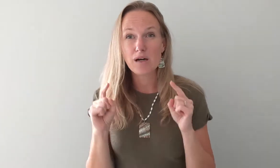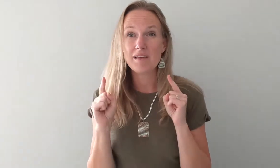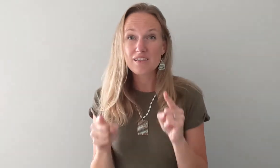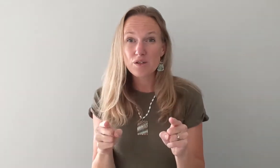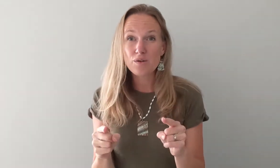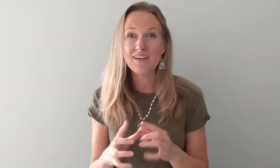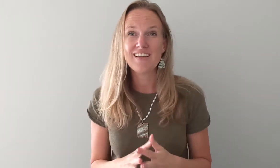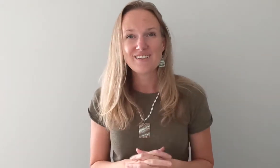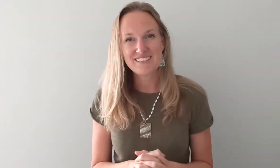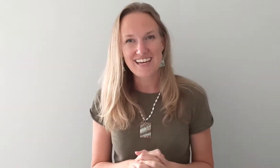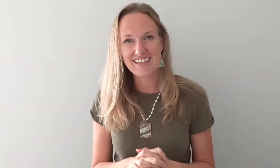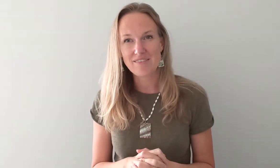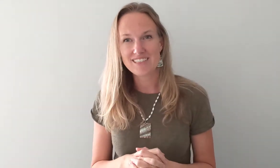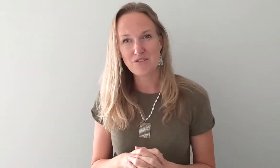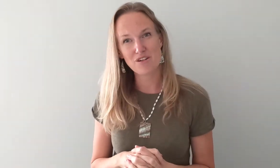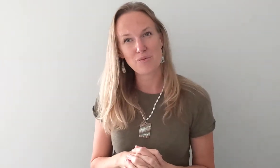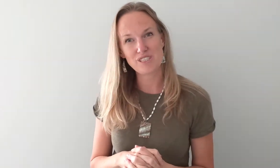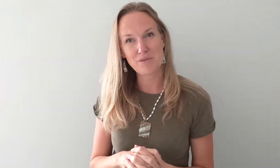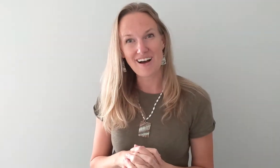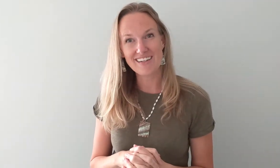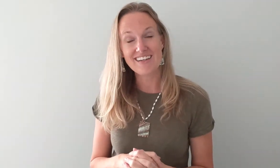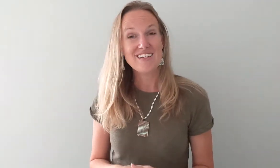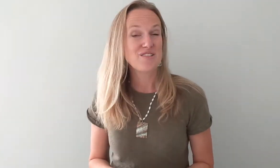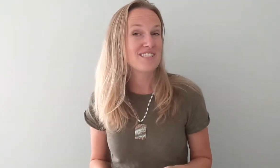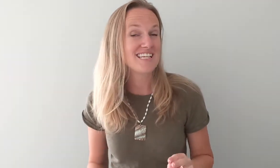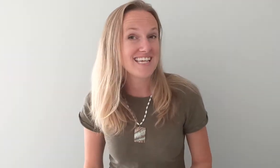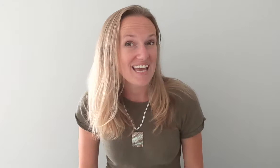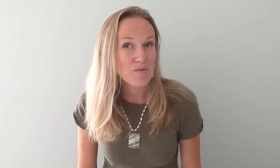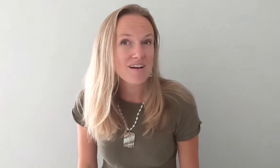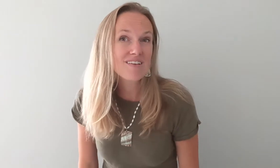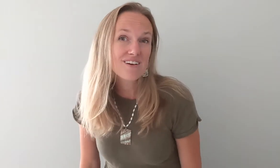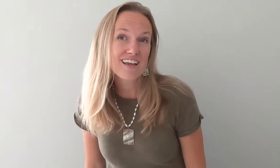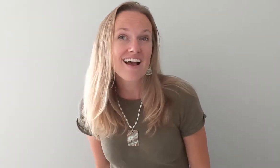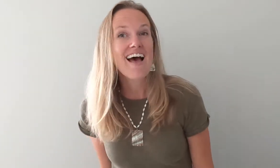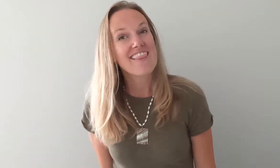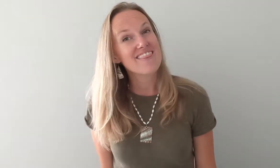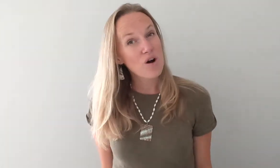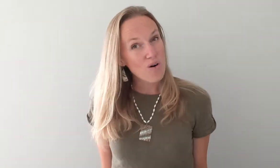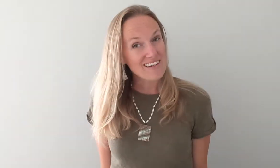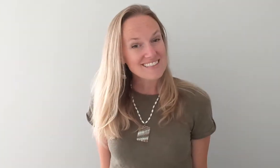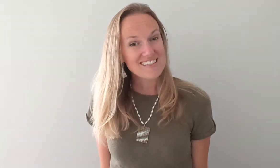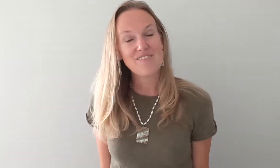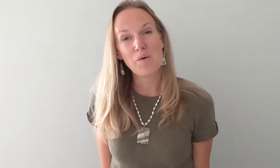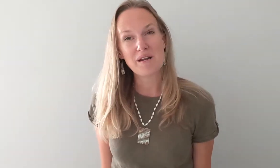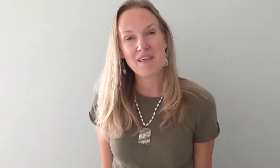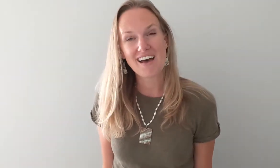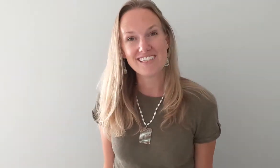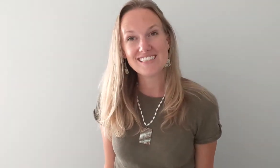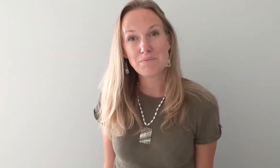helping you use sign language in order to worship God. So today we are learning the chorus of Open Up the Heavens. But